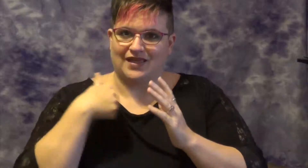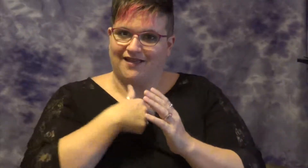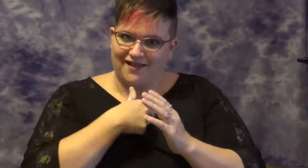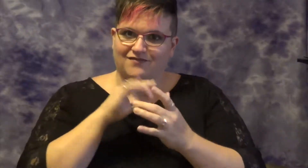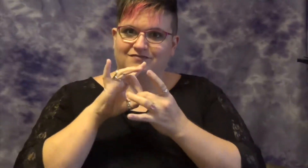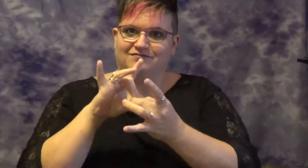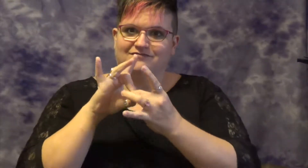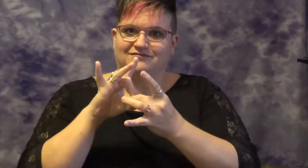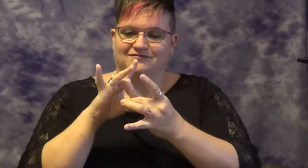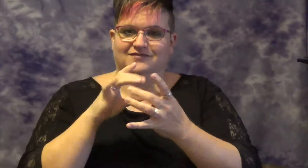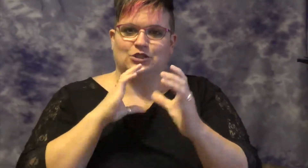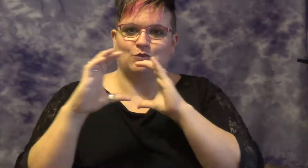Hi.